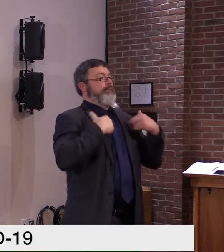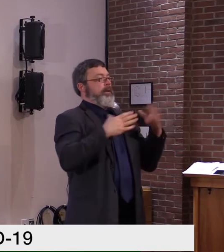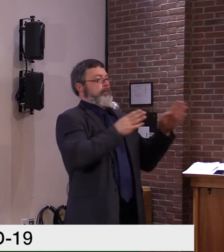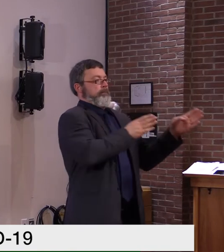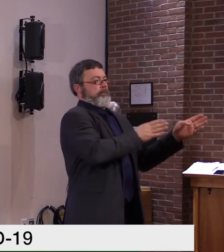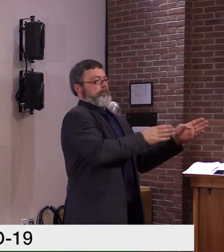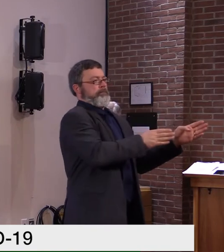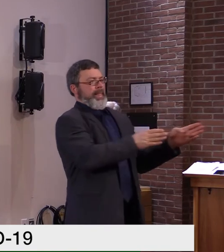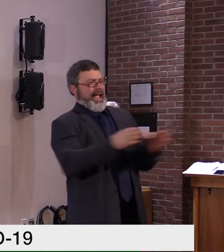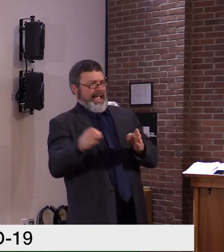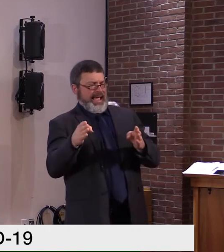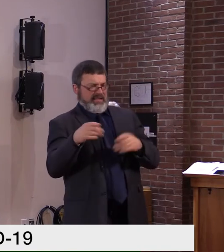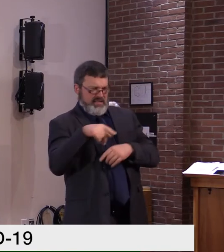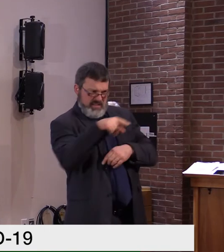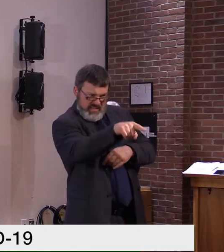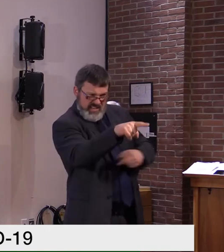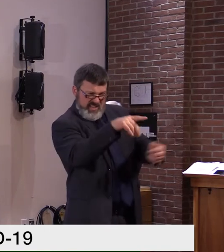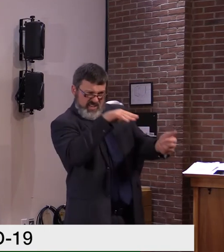Thank you.